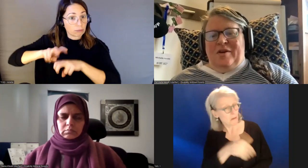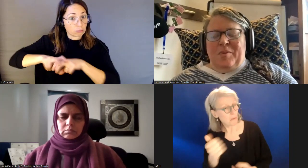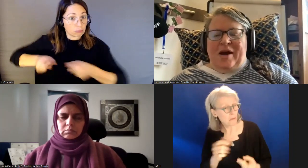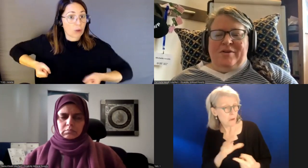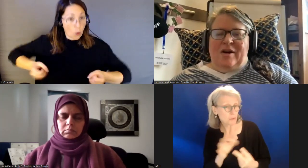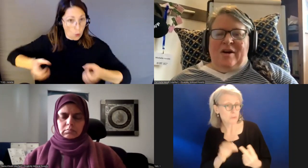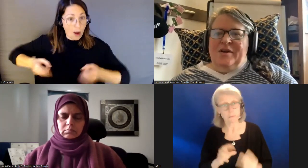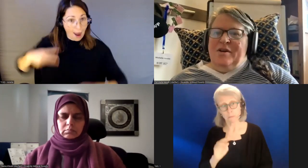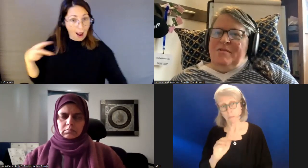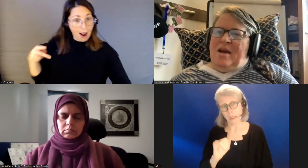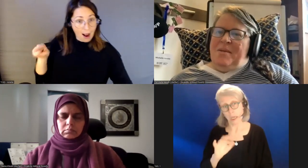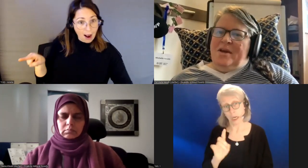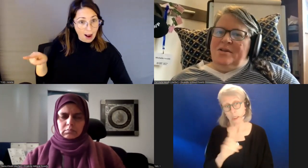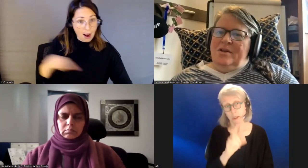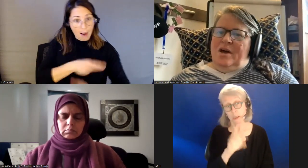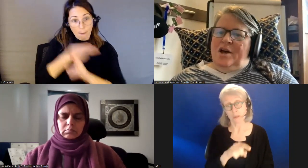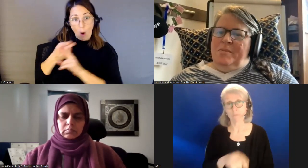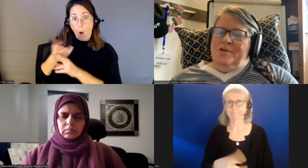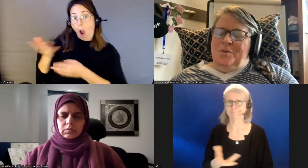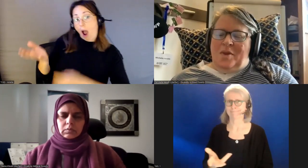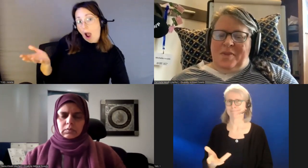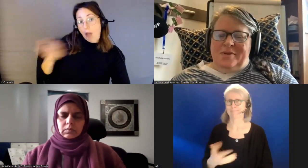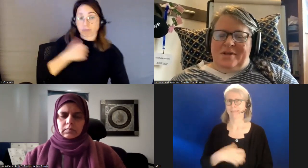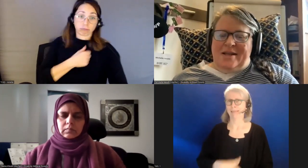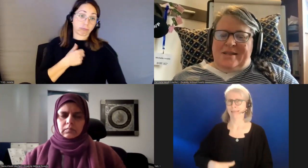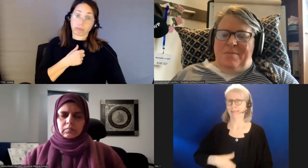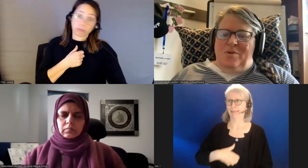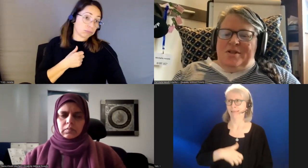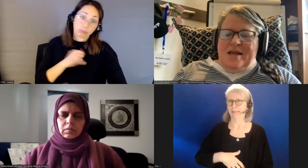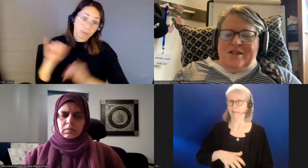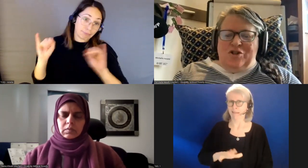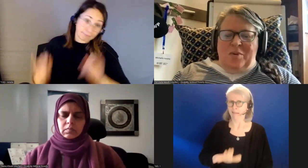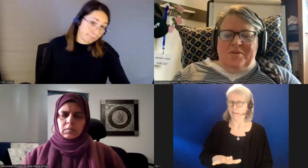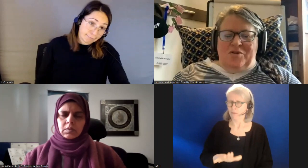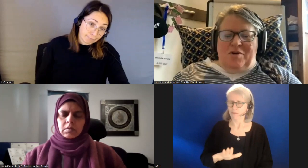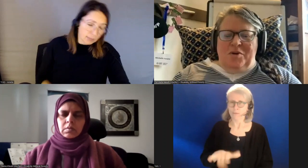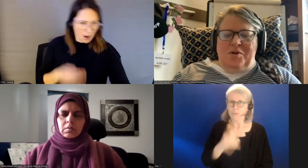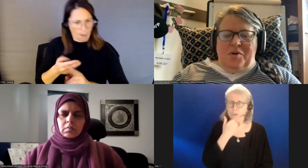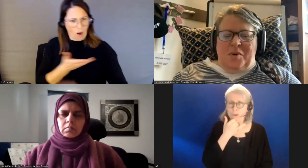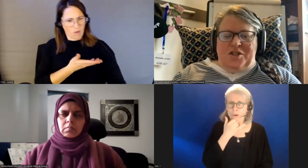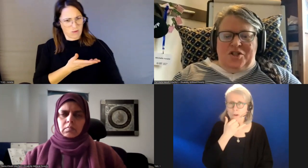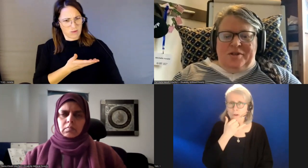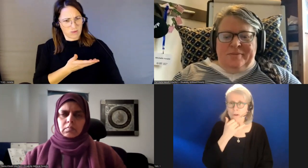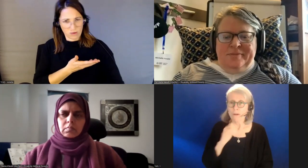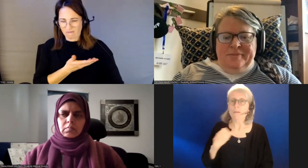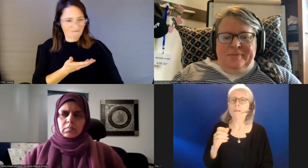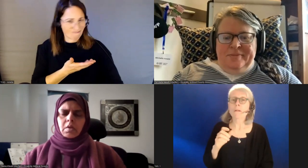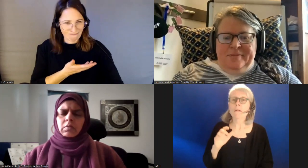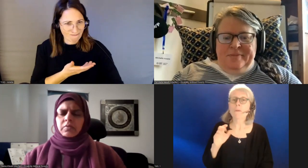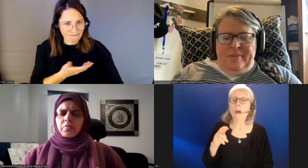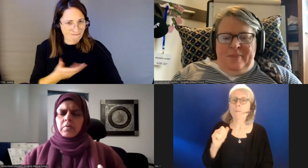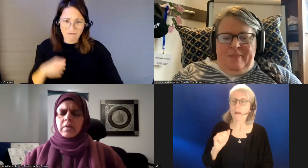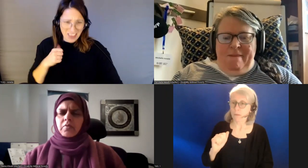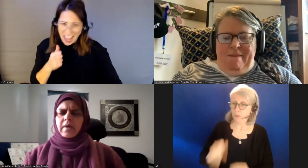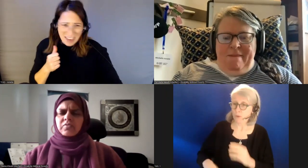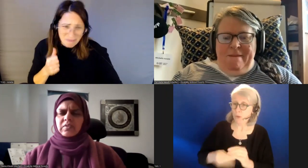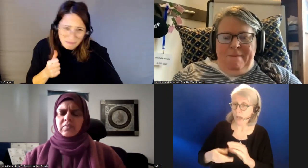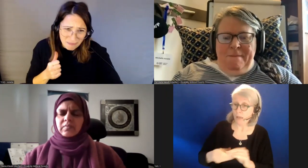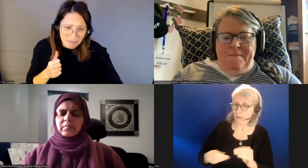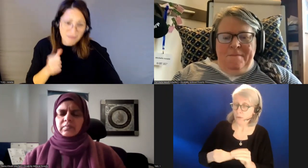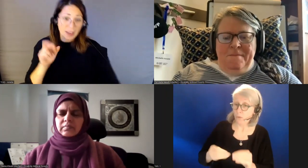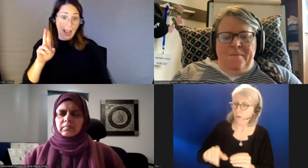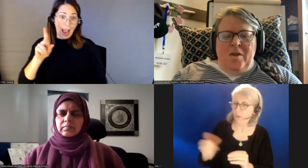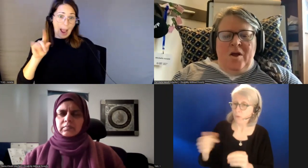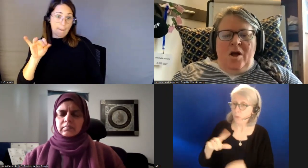we can feel proud of. Rabia, do you want to say more to that, or do you want me to throw you another question? No, throw another